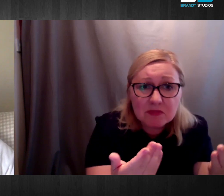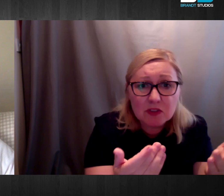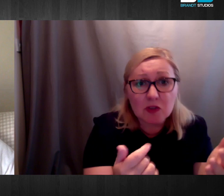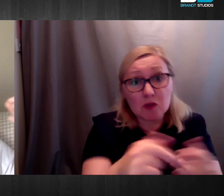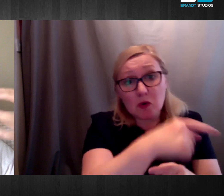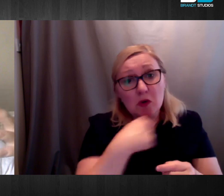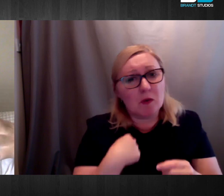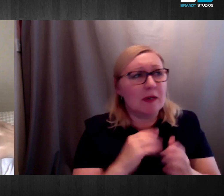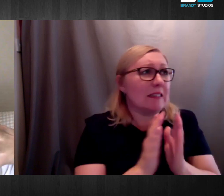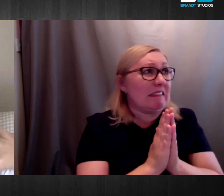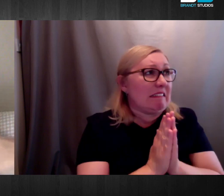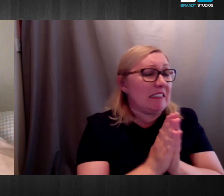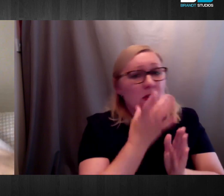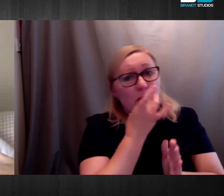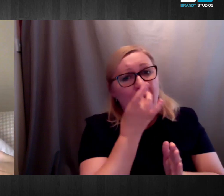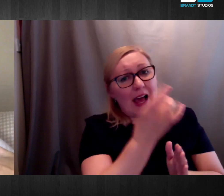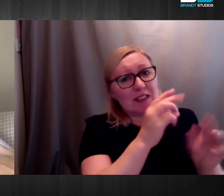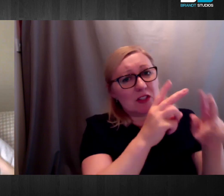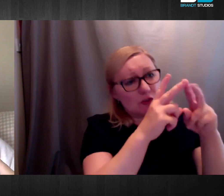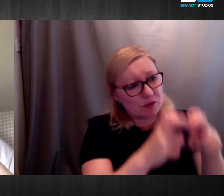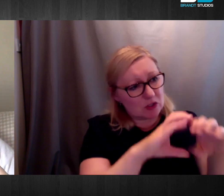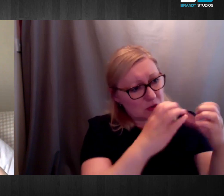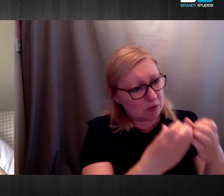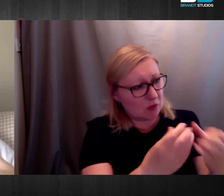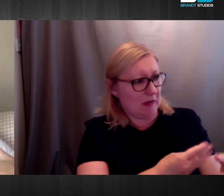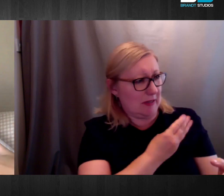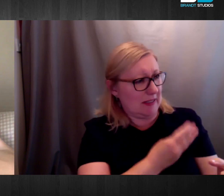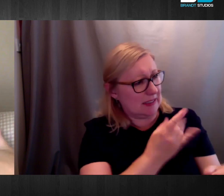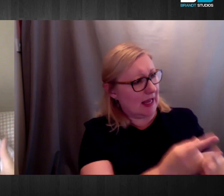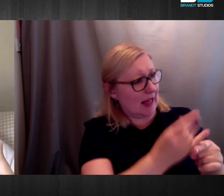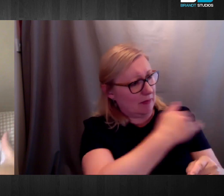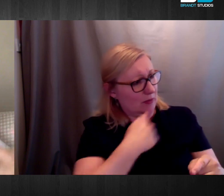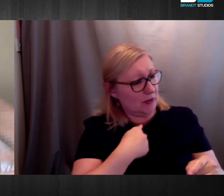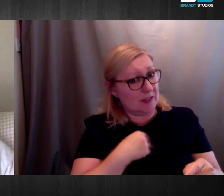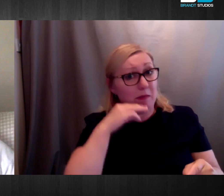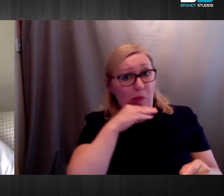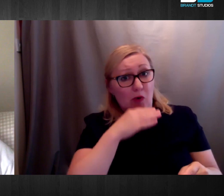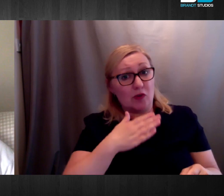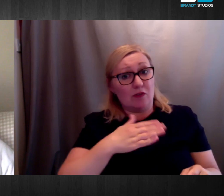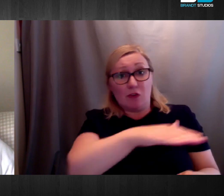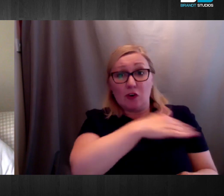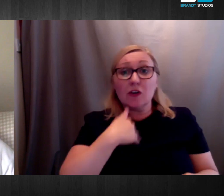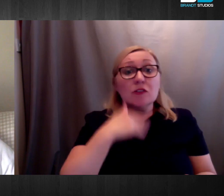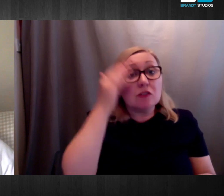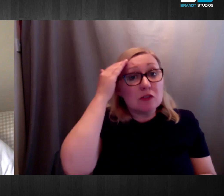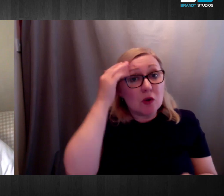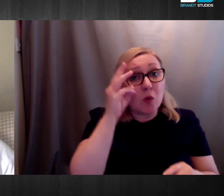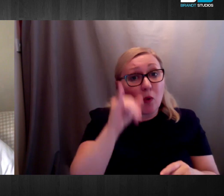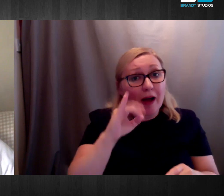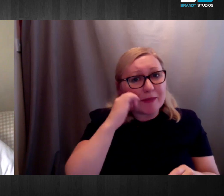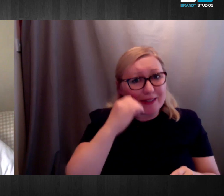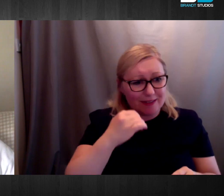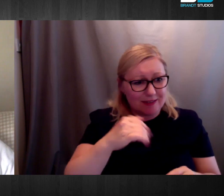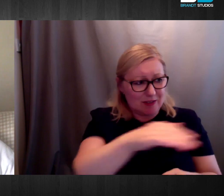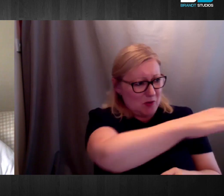they know that for us it's really important to know these things, because there's a huge responsibility that research